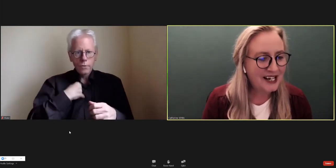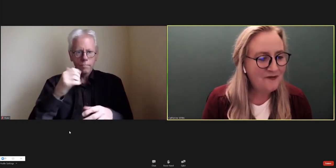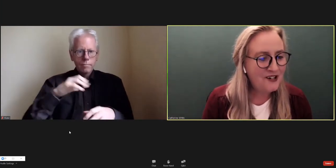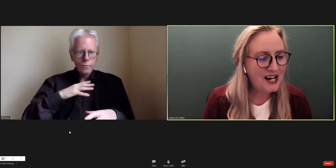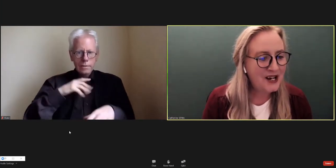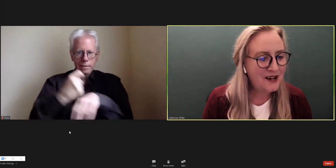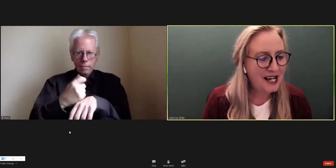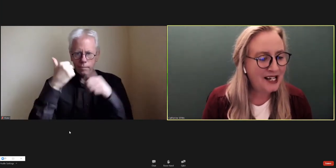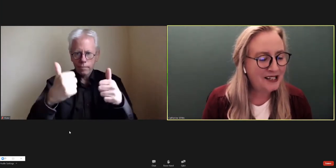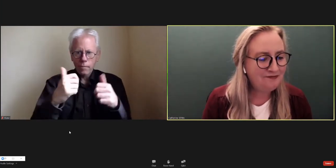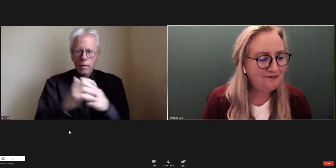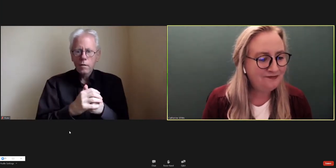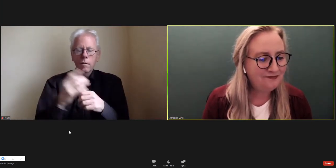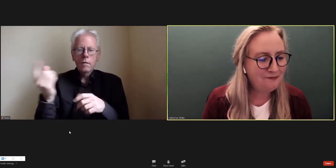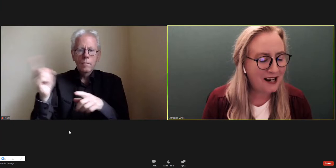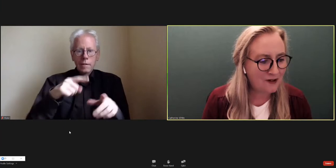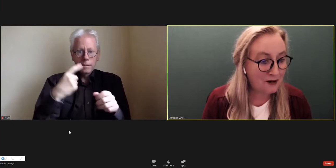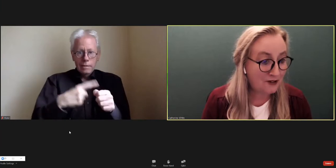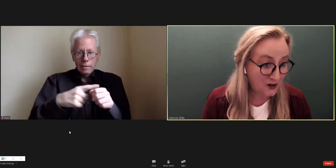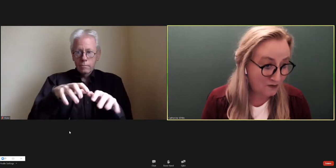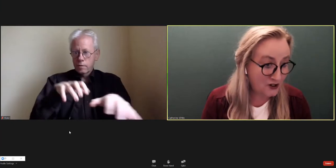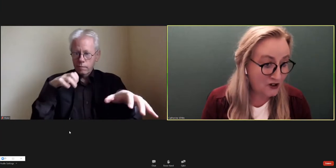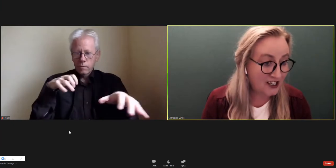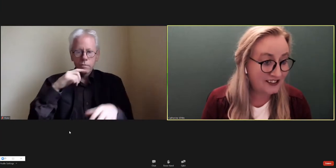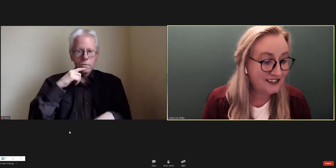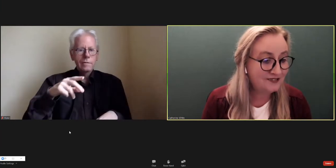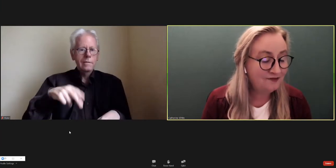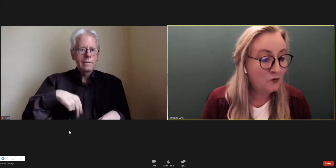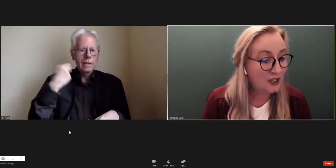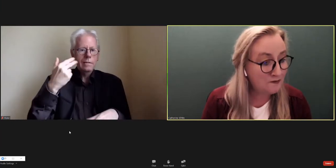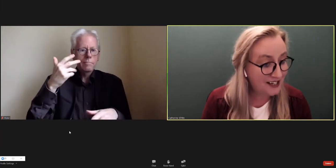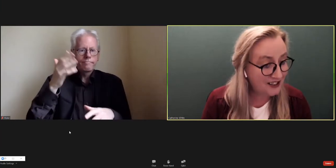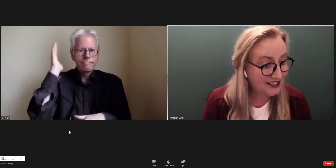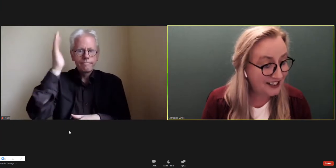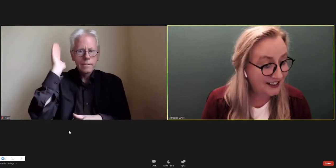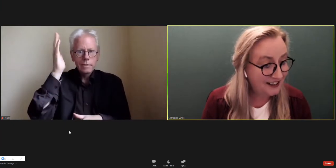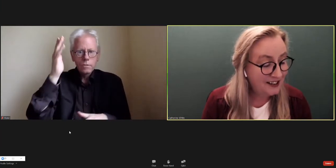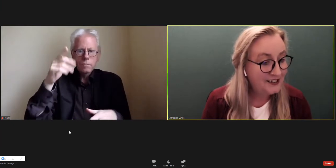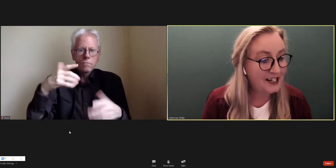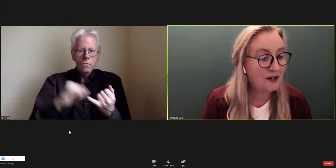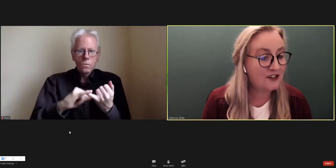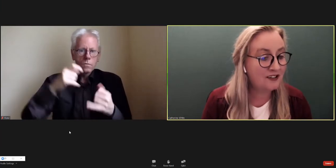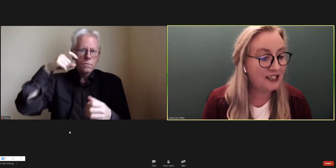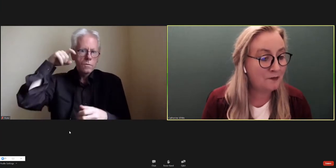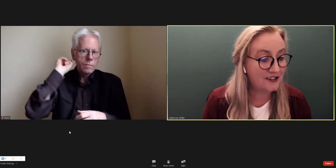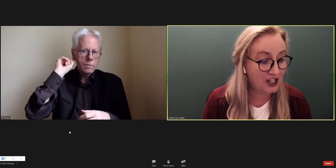Okay, we're now back from our break. Hope you enjoyed it. Welcome back to the next part of the